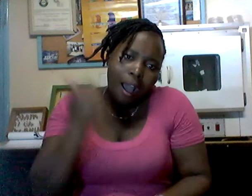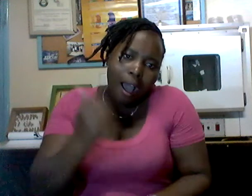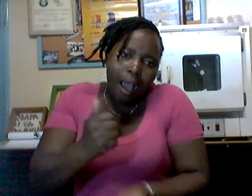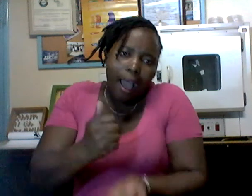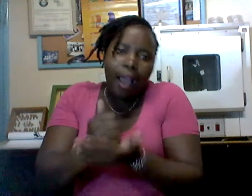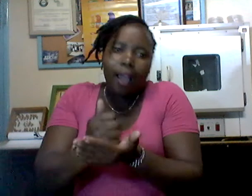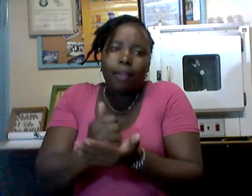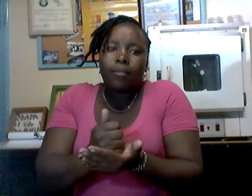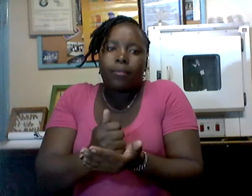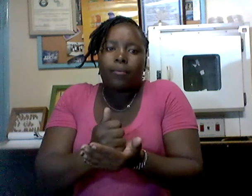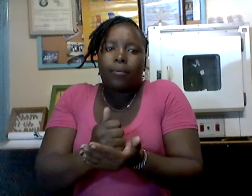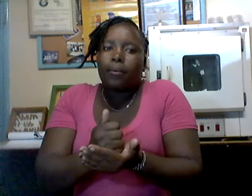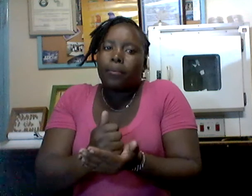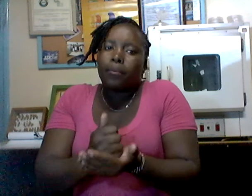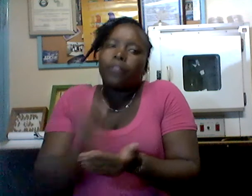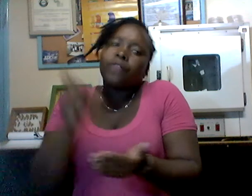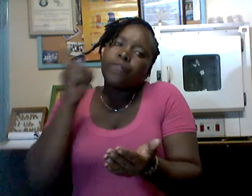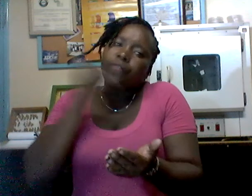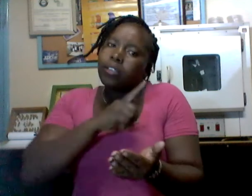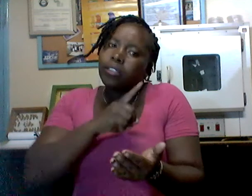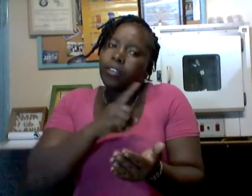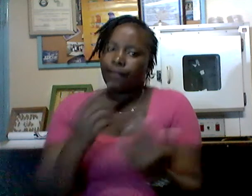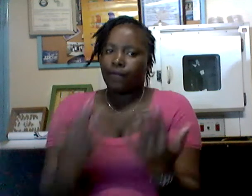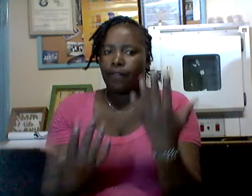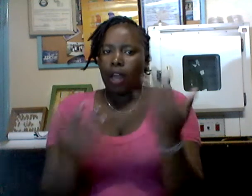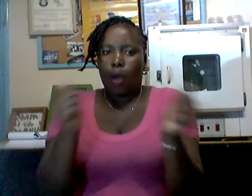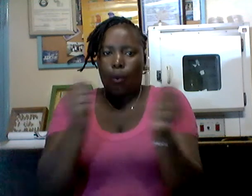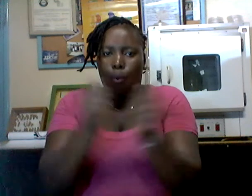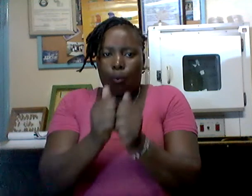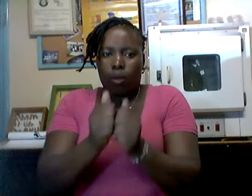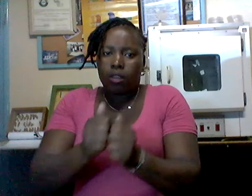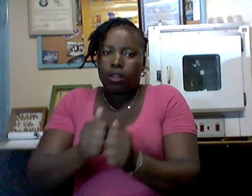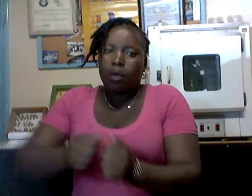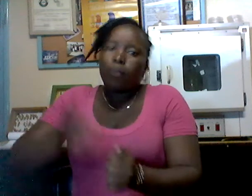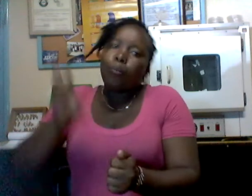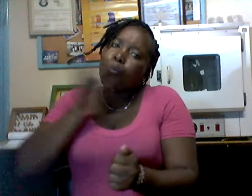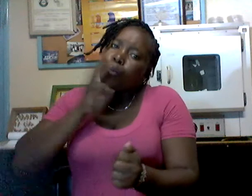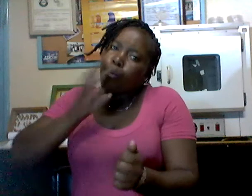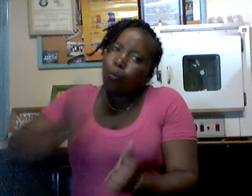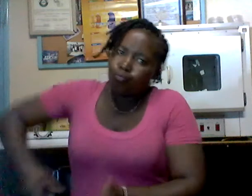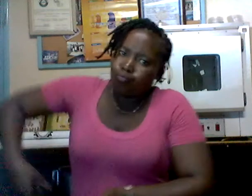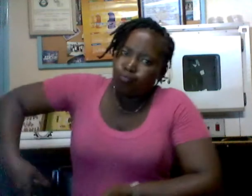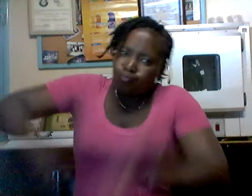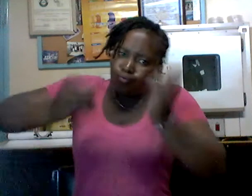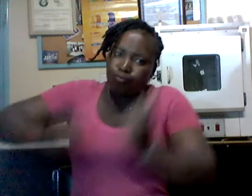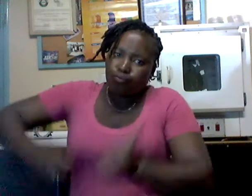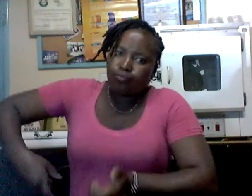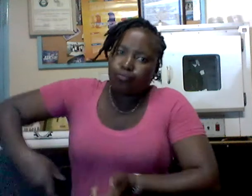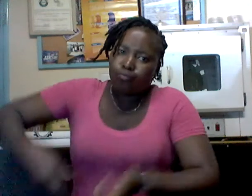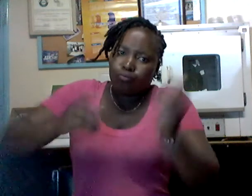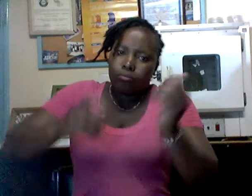the fire off with buckets of water. Murioki